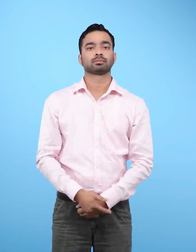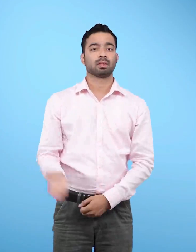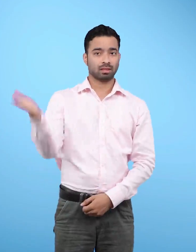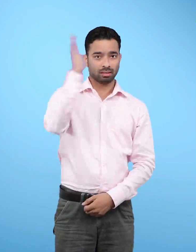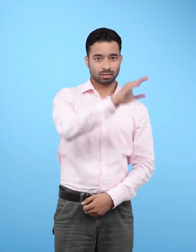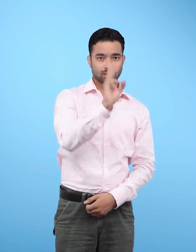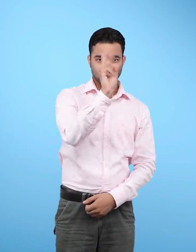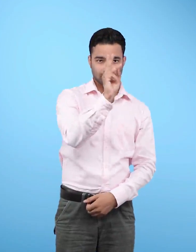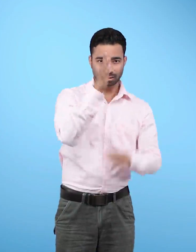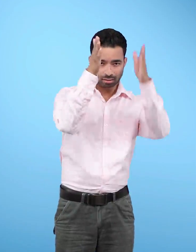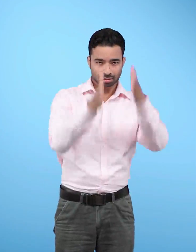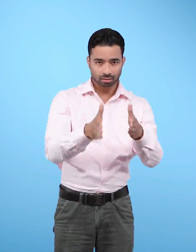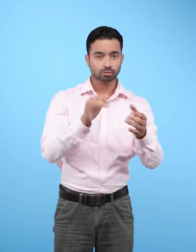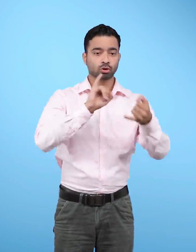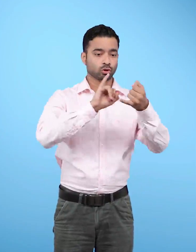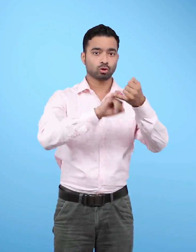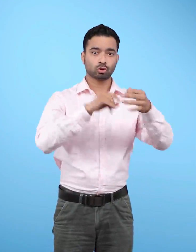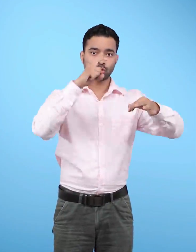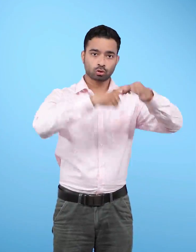Column 3 says square meters.